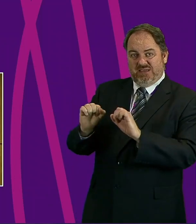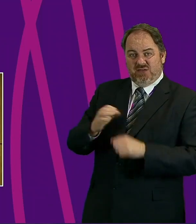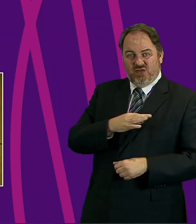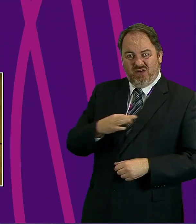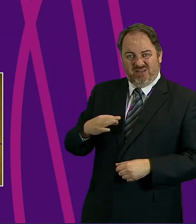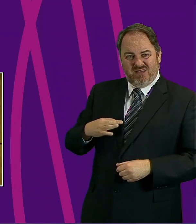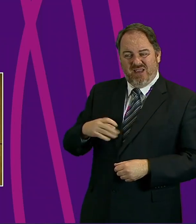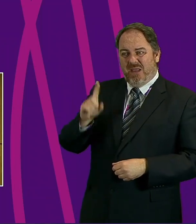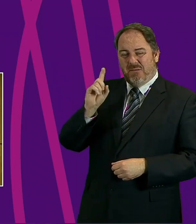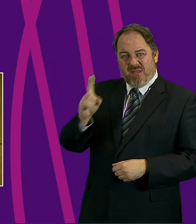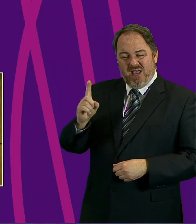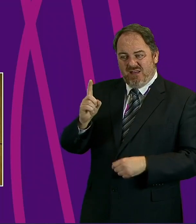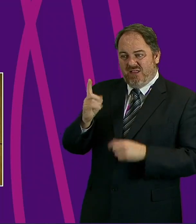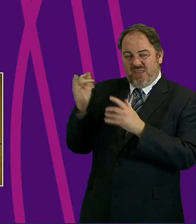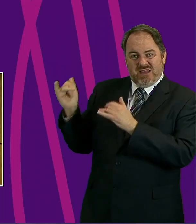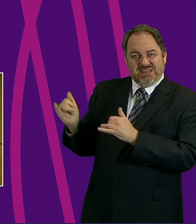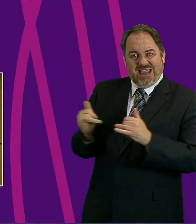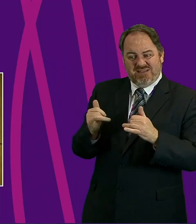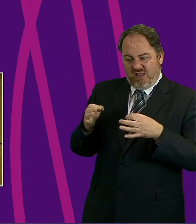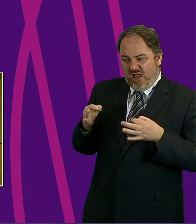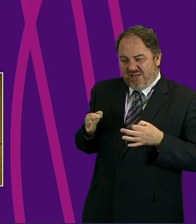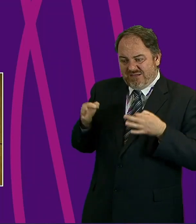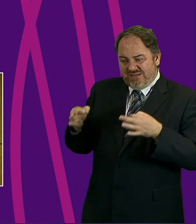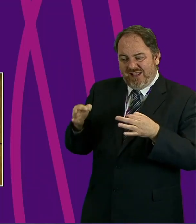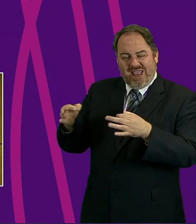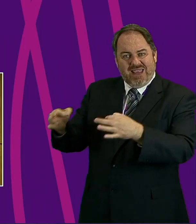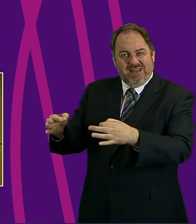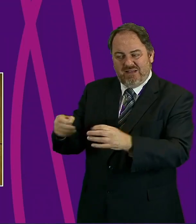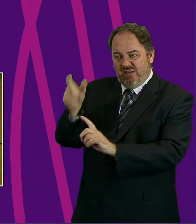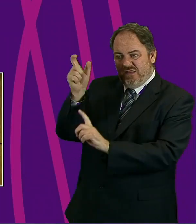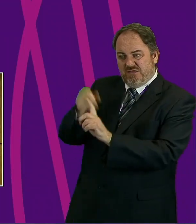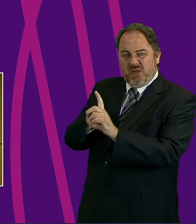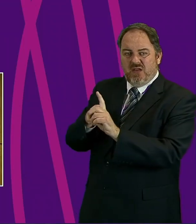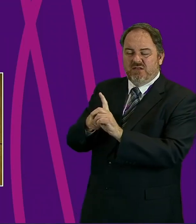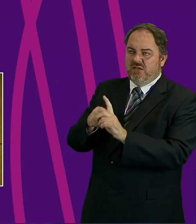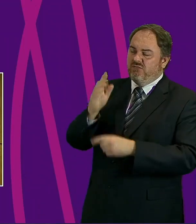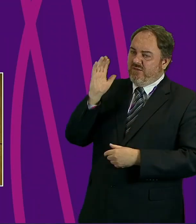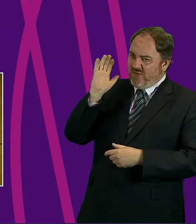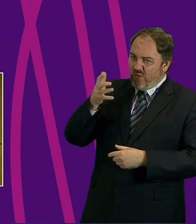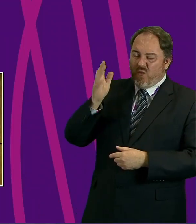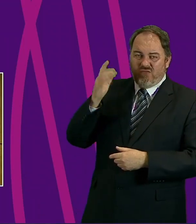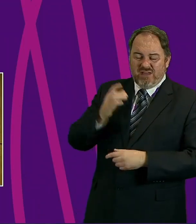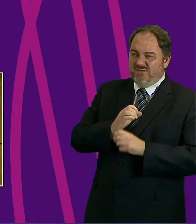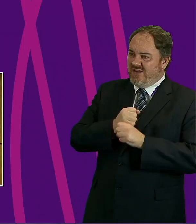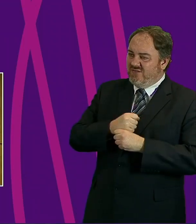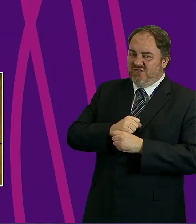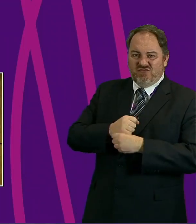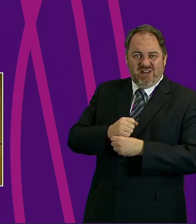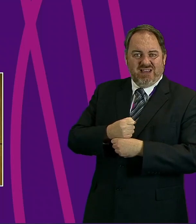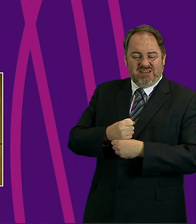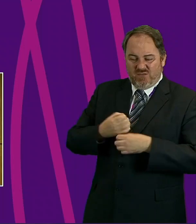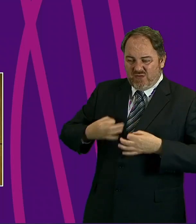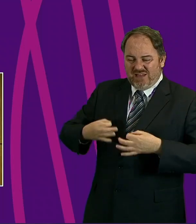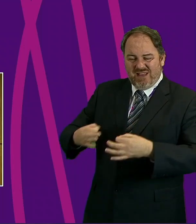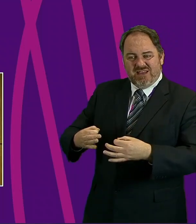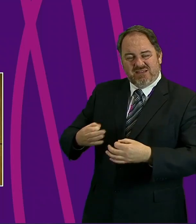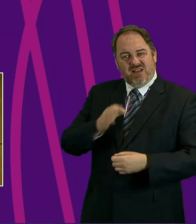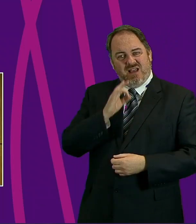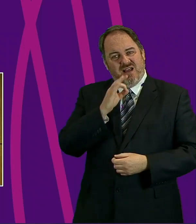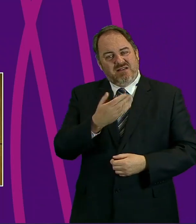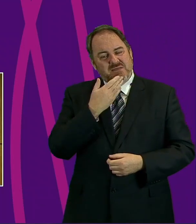these life-saving tests indefinitely, causing a great deal of worry and concern and stress. Can the First Minister today answer as